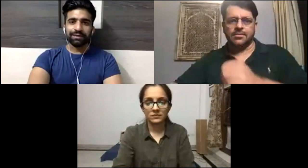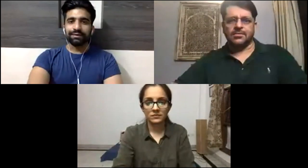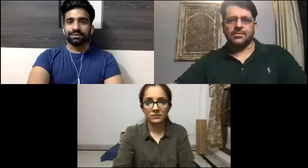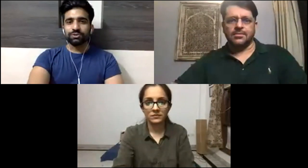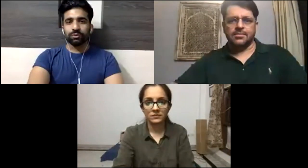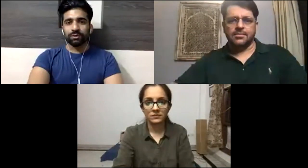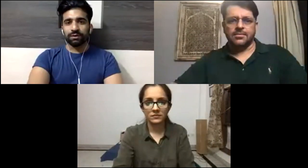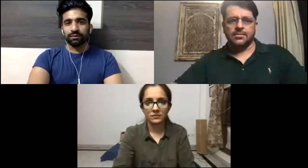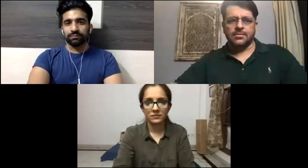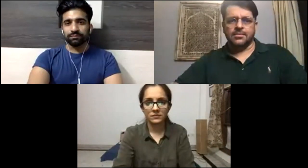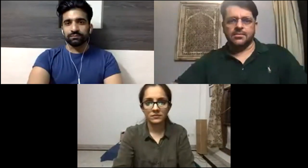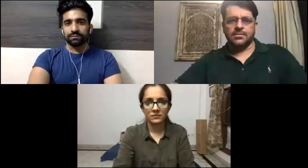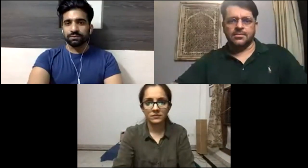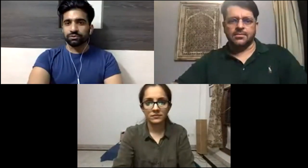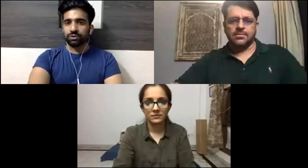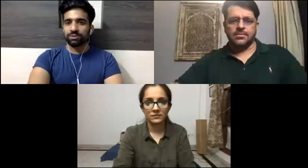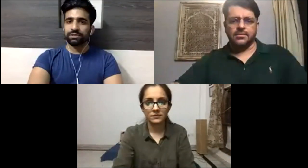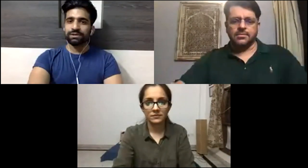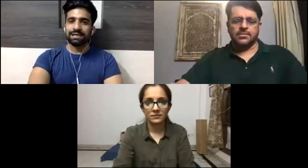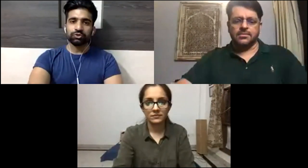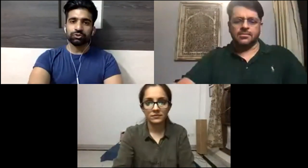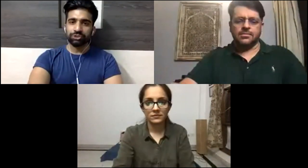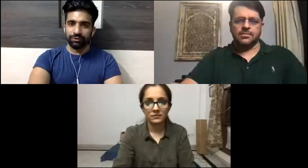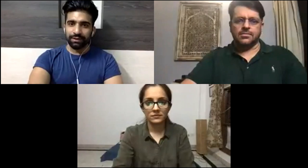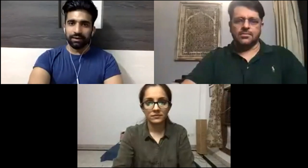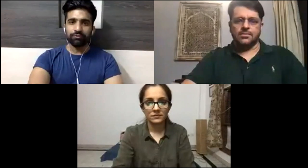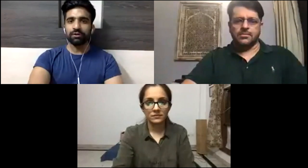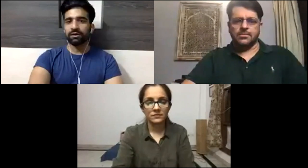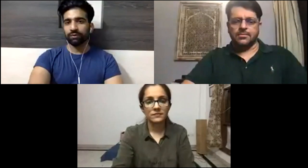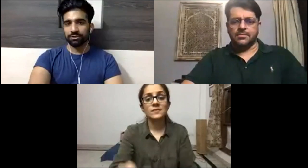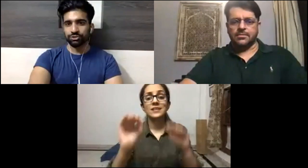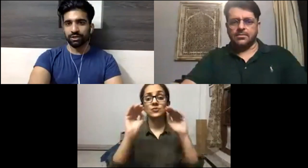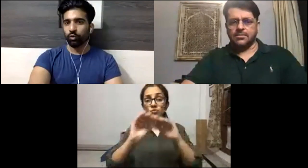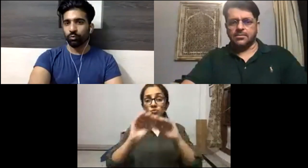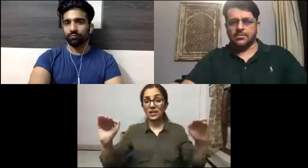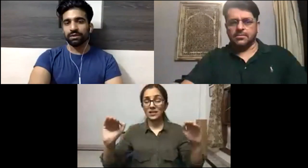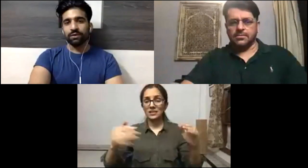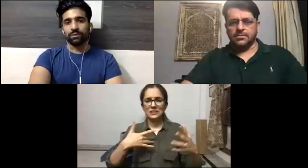Okay. So, so the question is, how should children get adrenaline